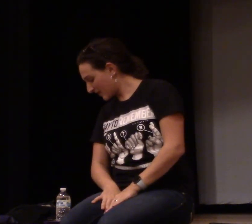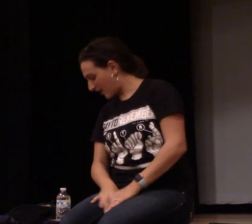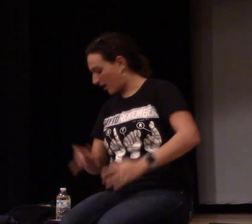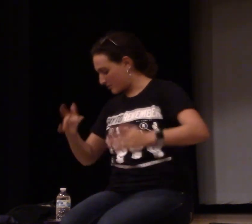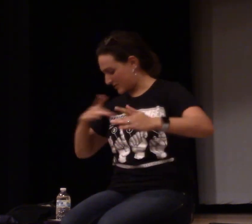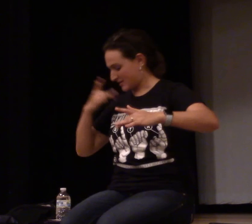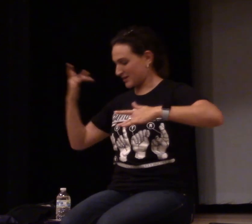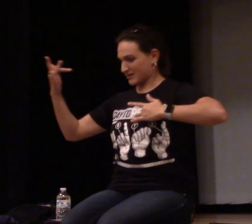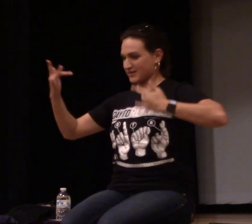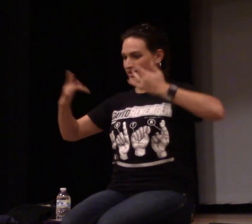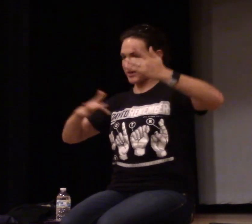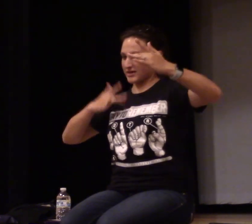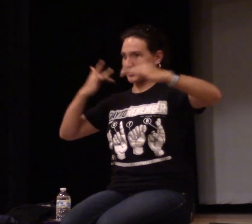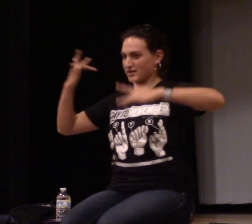We just did excited.